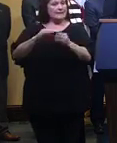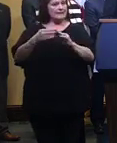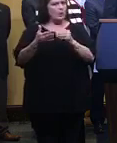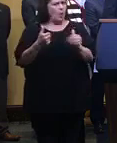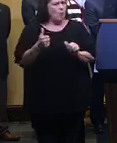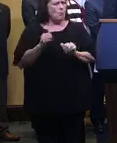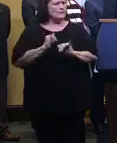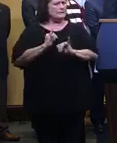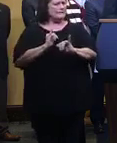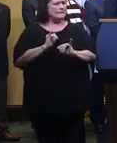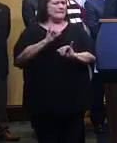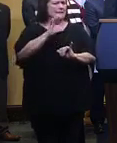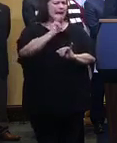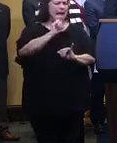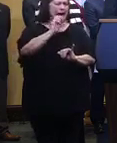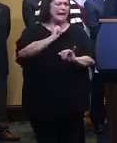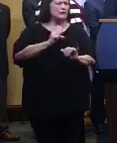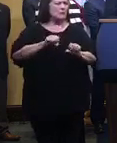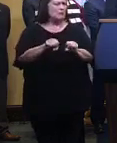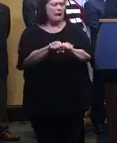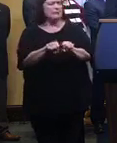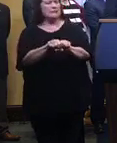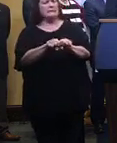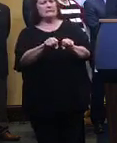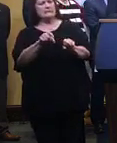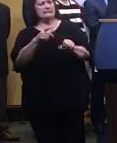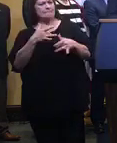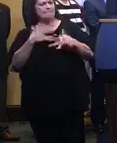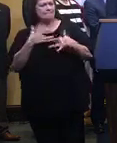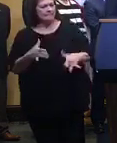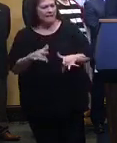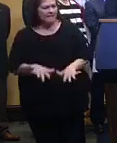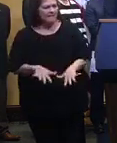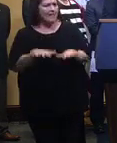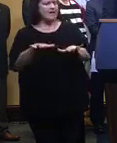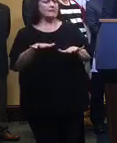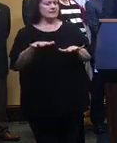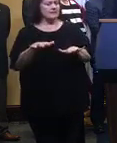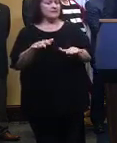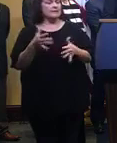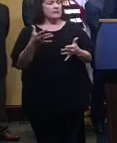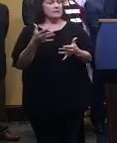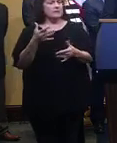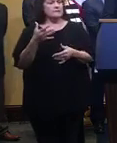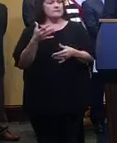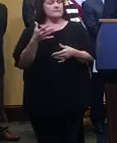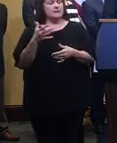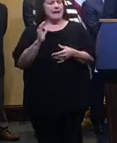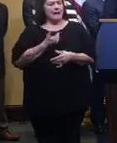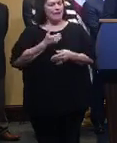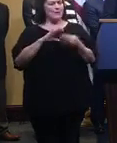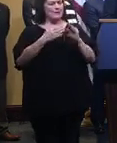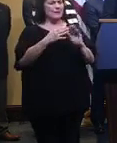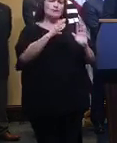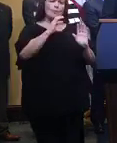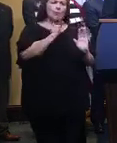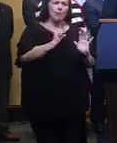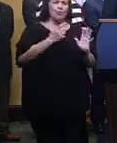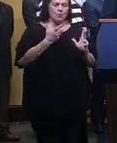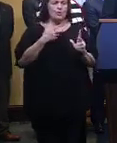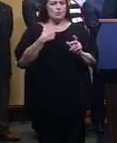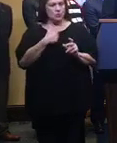in terms of age, and they're seeing unprecedented flooding at the southern end of the Battery of Charleston. And we as cities are focused